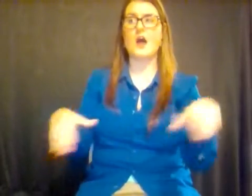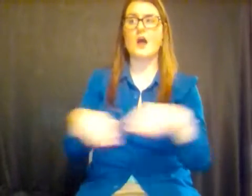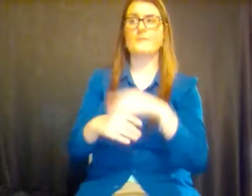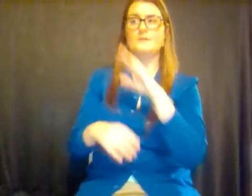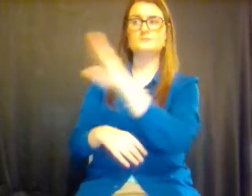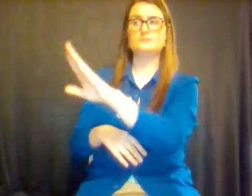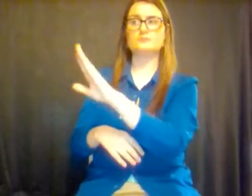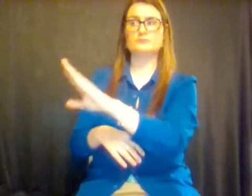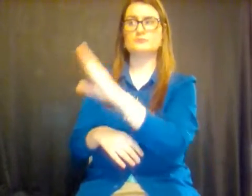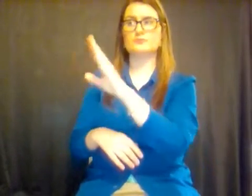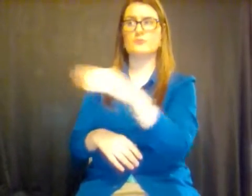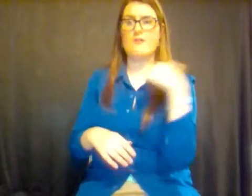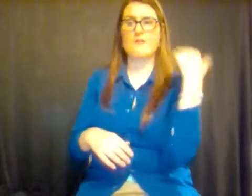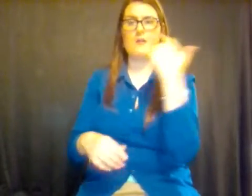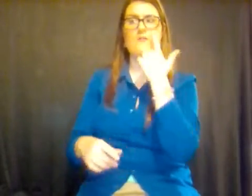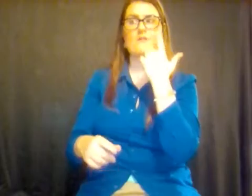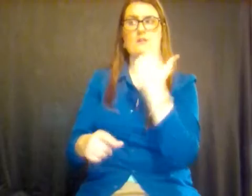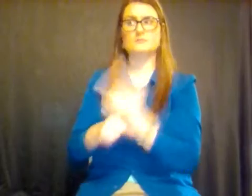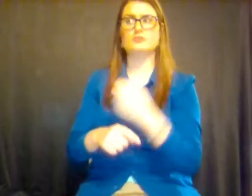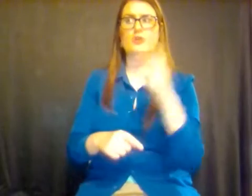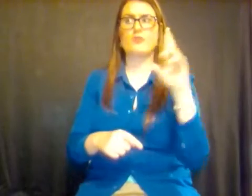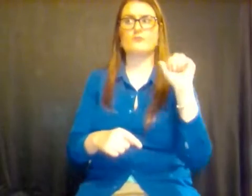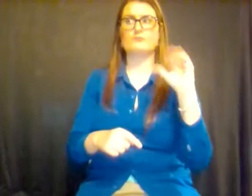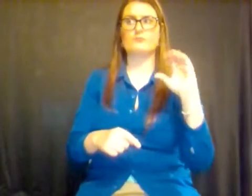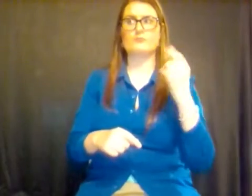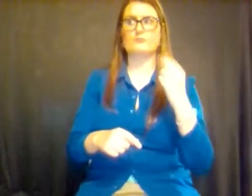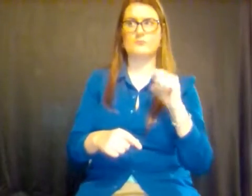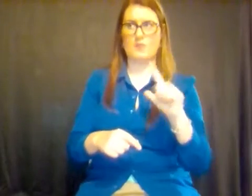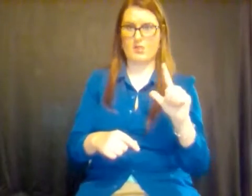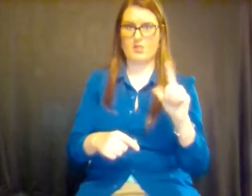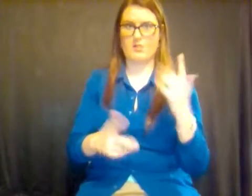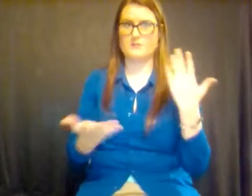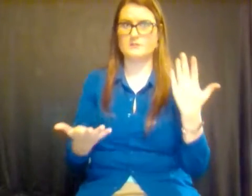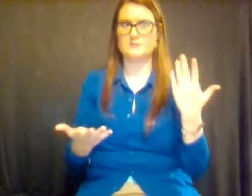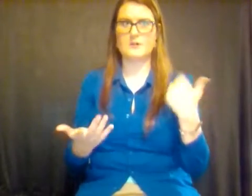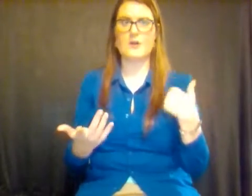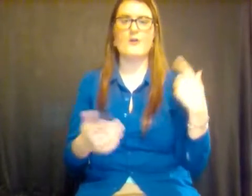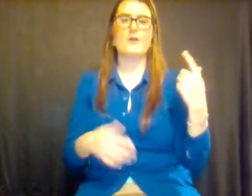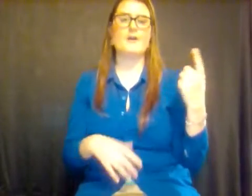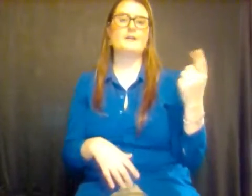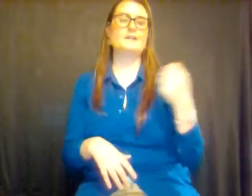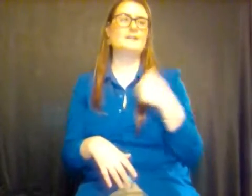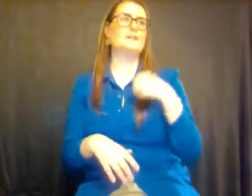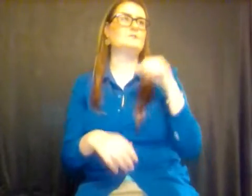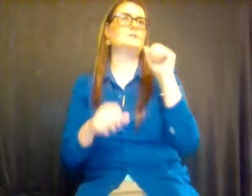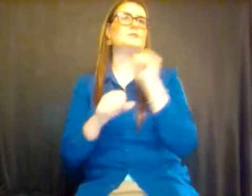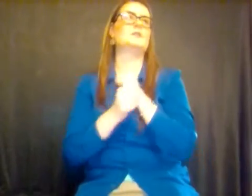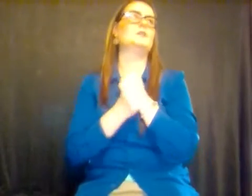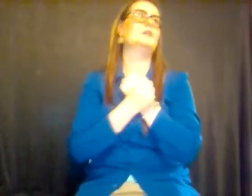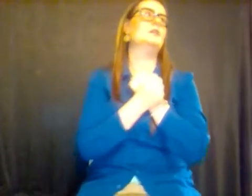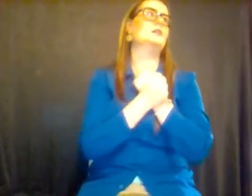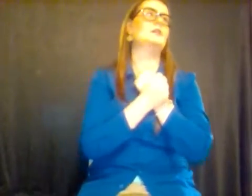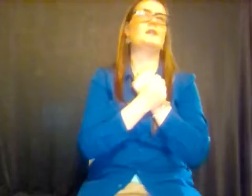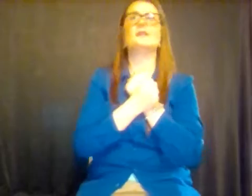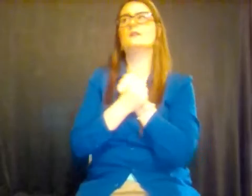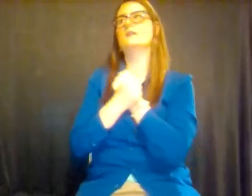time to work for anything, but Jacob was so in love with Rachel that it only seemed like 7 days. When the time came,